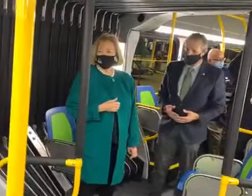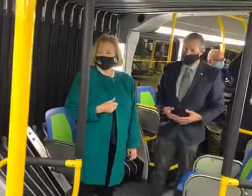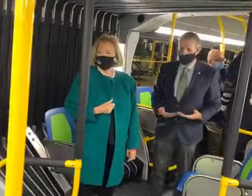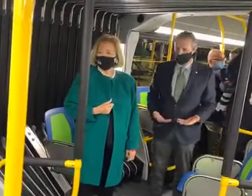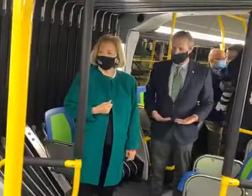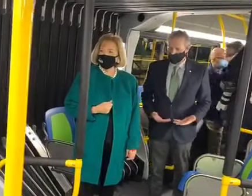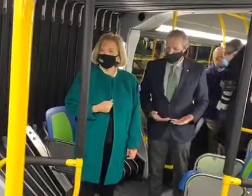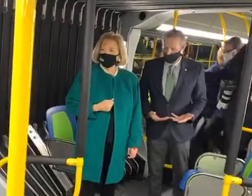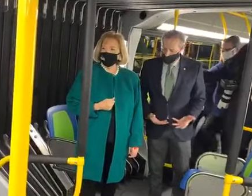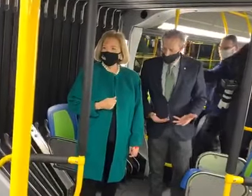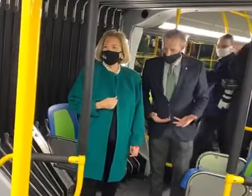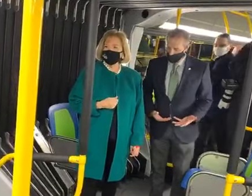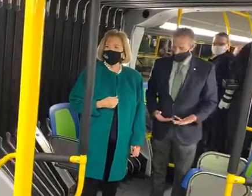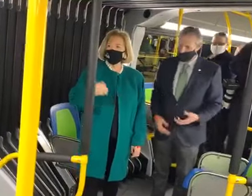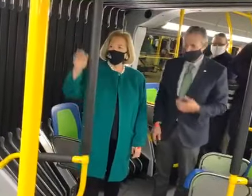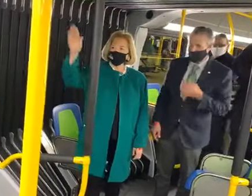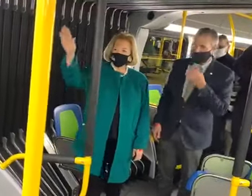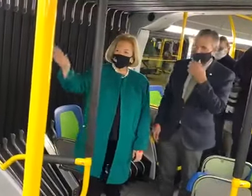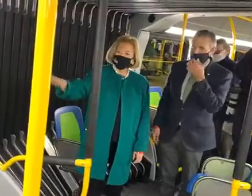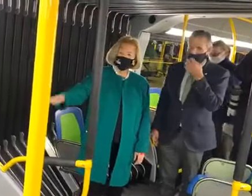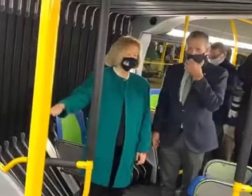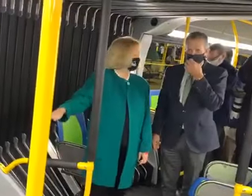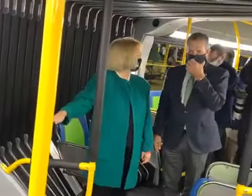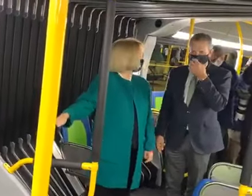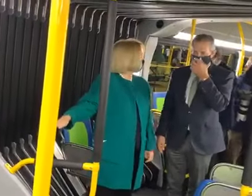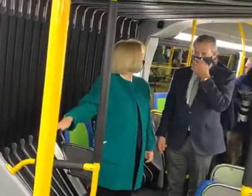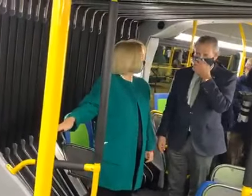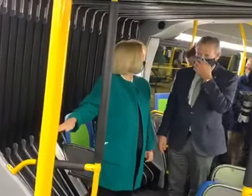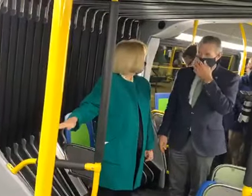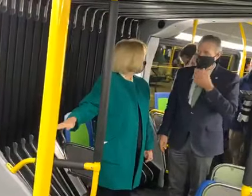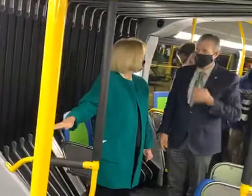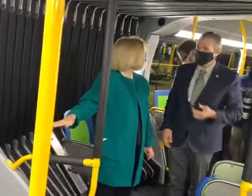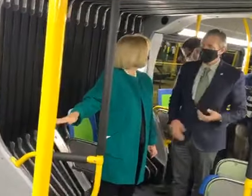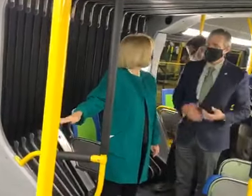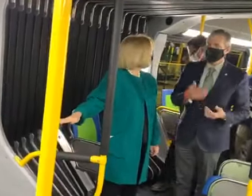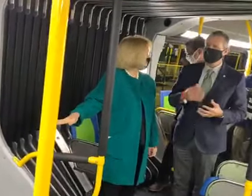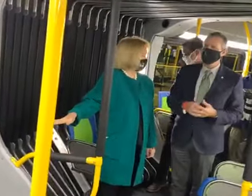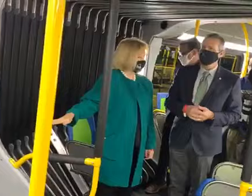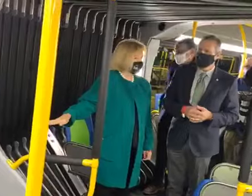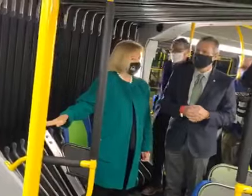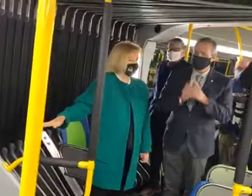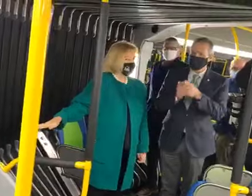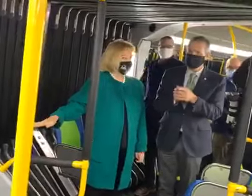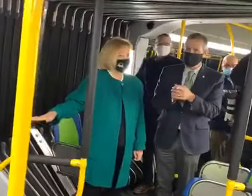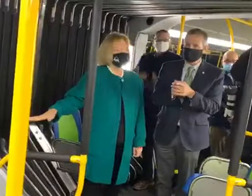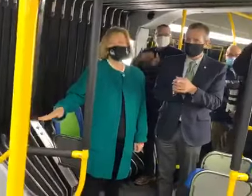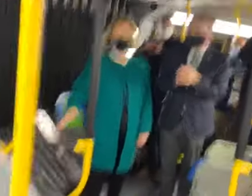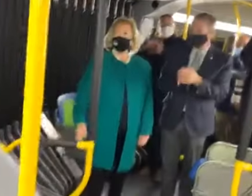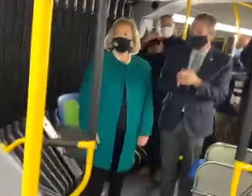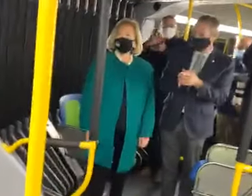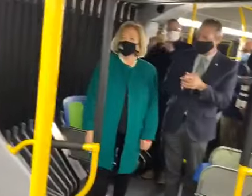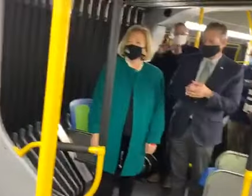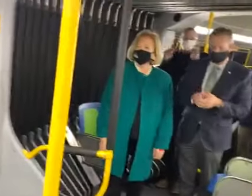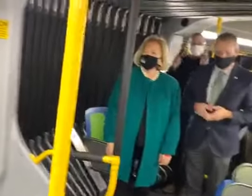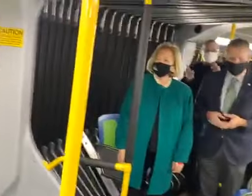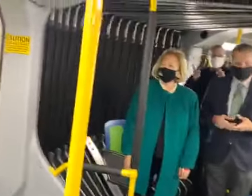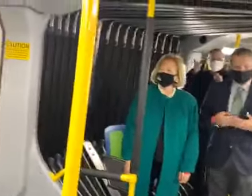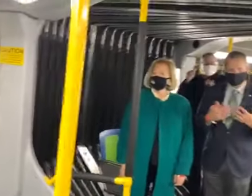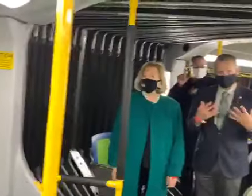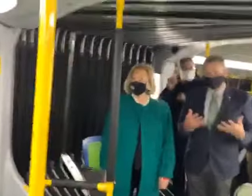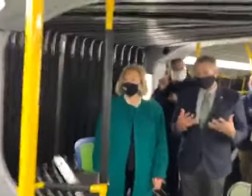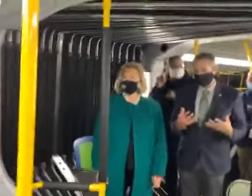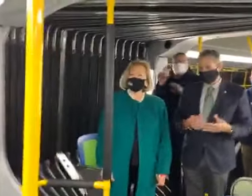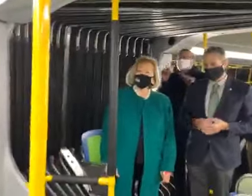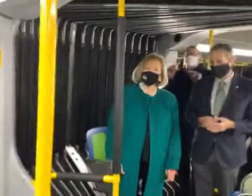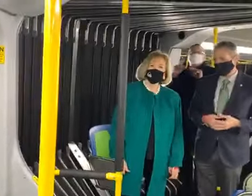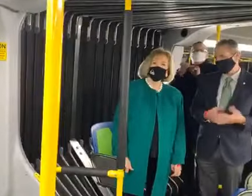part of making folks comfortable. Are these windows bigger than a regular bus? No, these are pretty standard size. So one of the things we